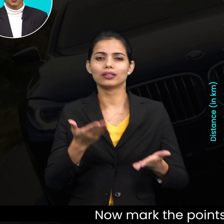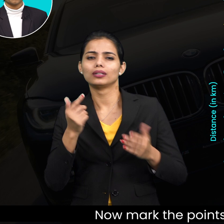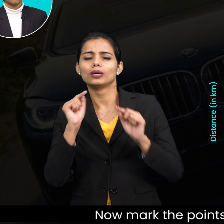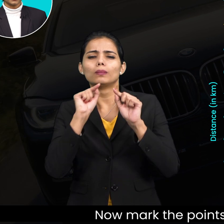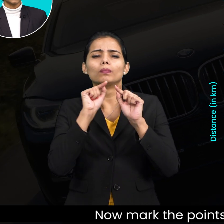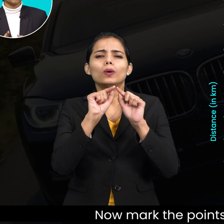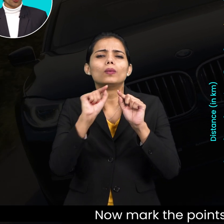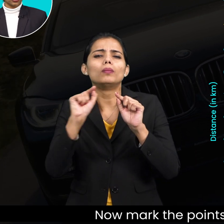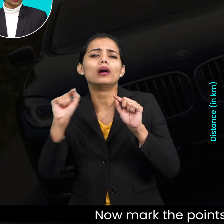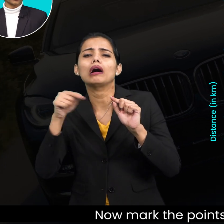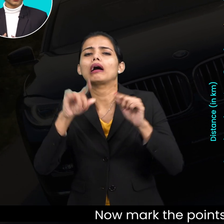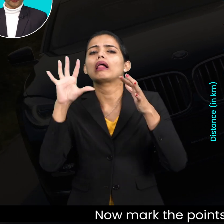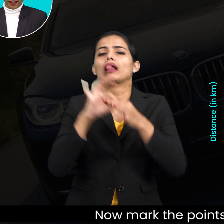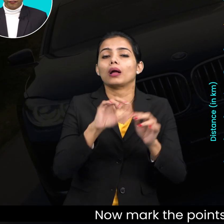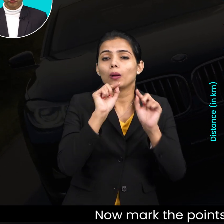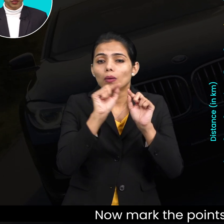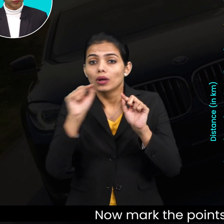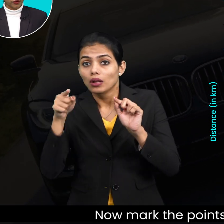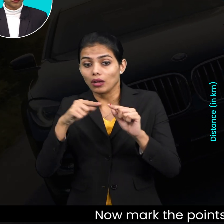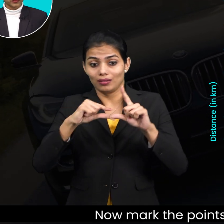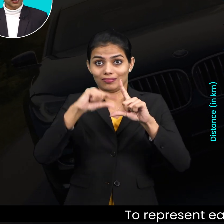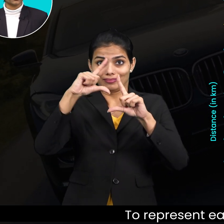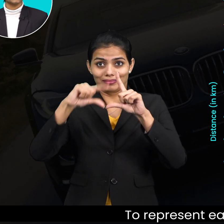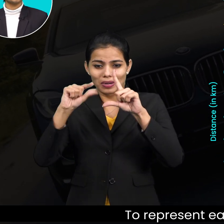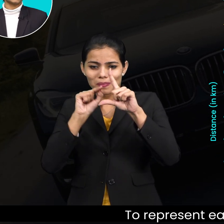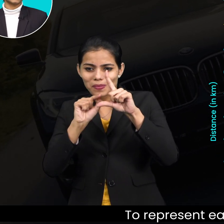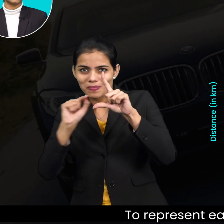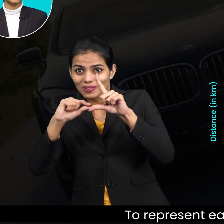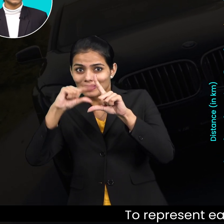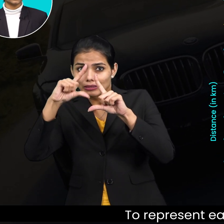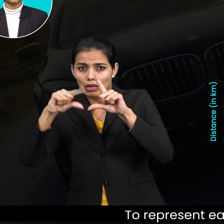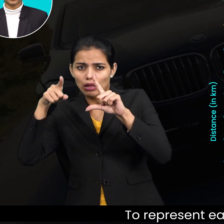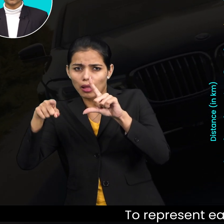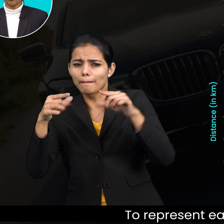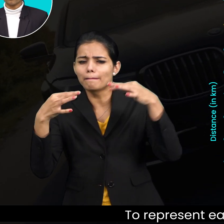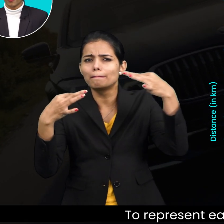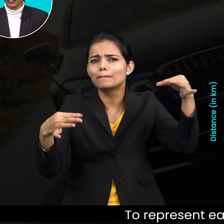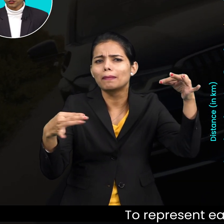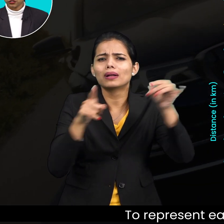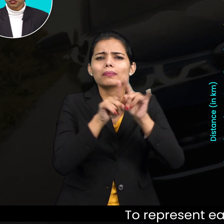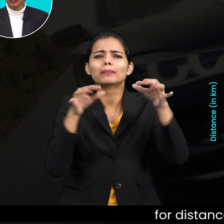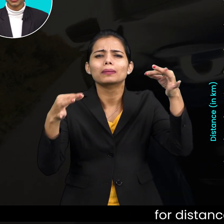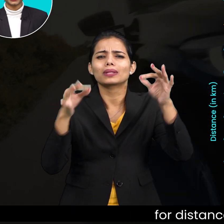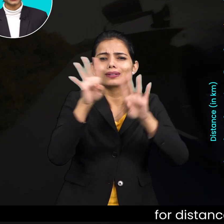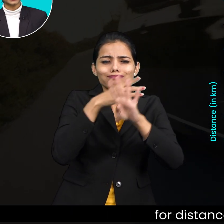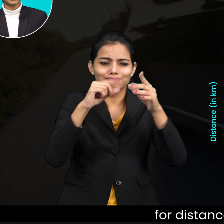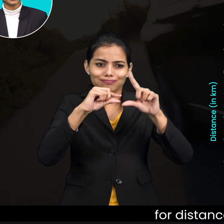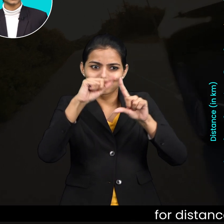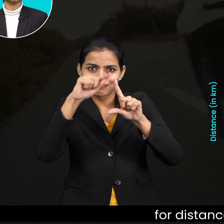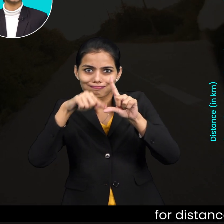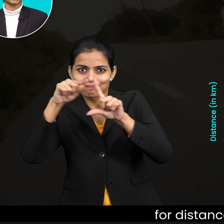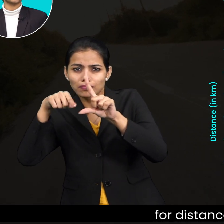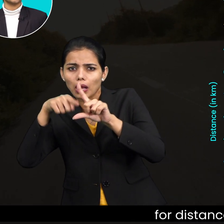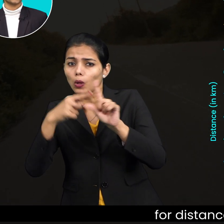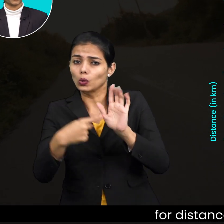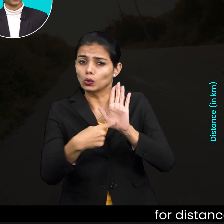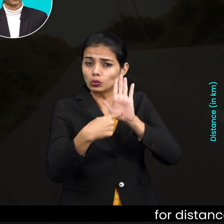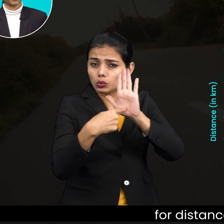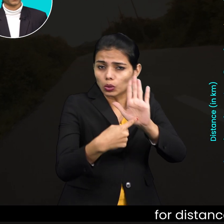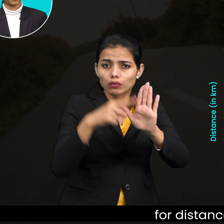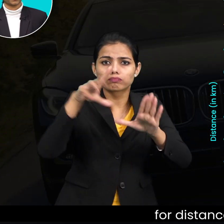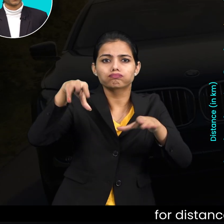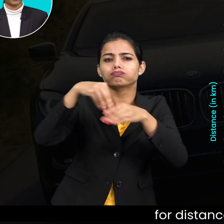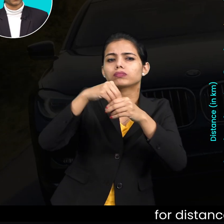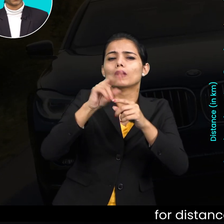Now, mark the points on the graph paper to represent each set of values for distance and time.